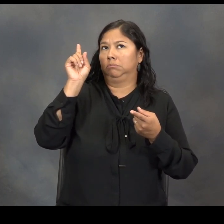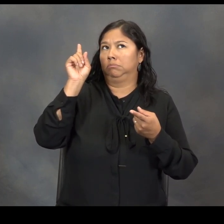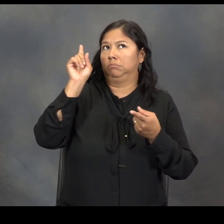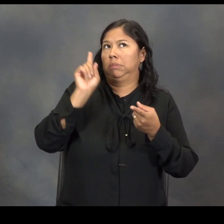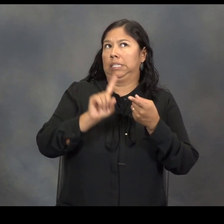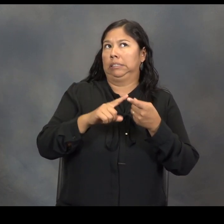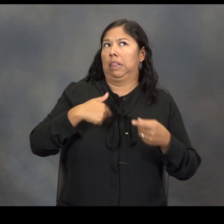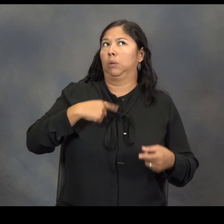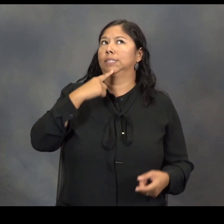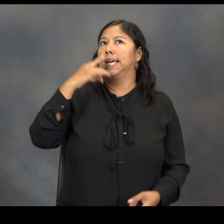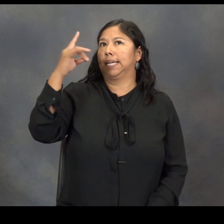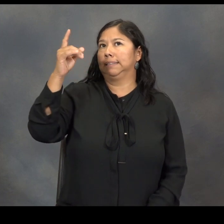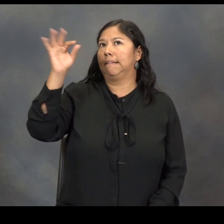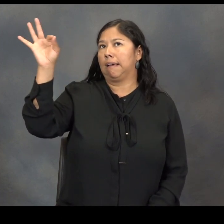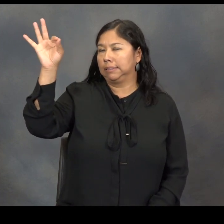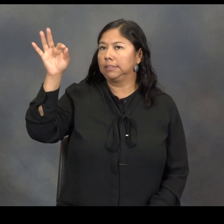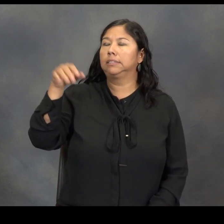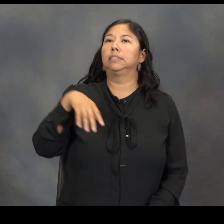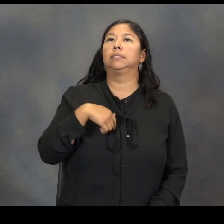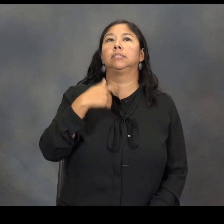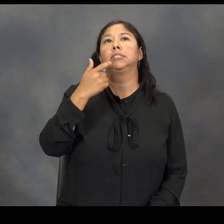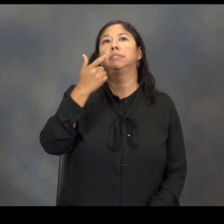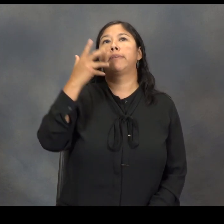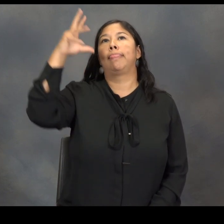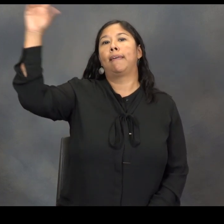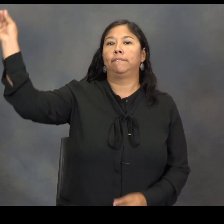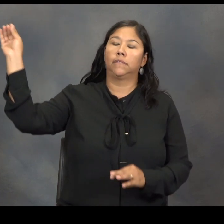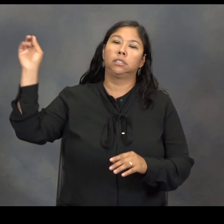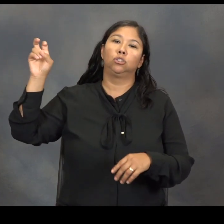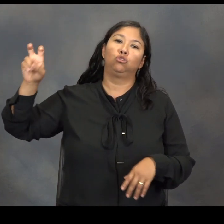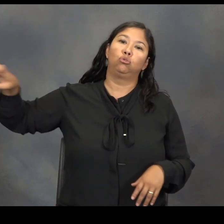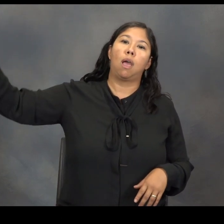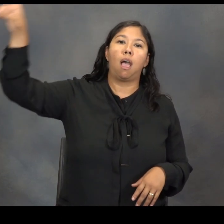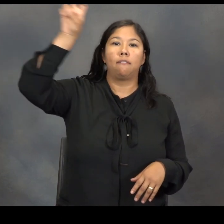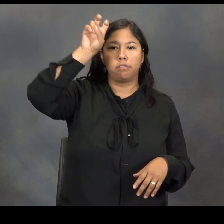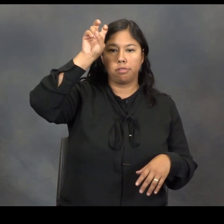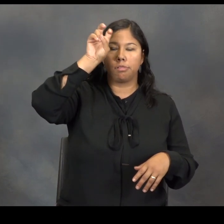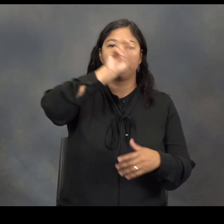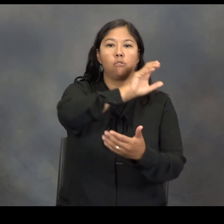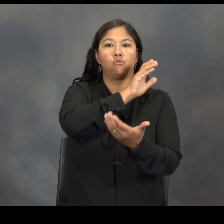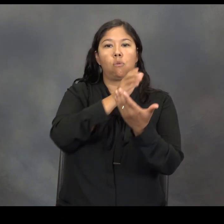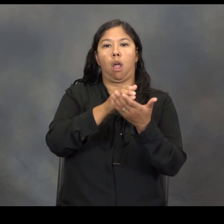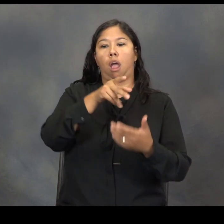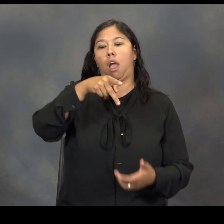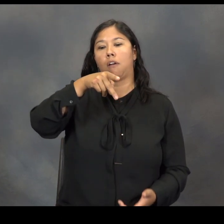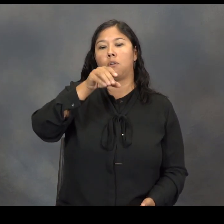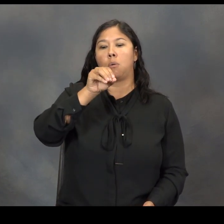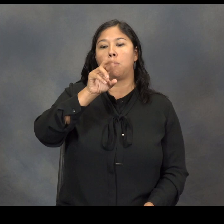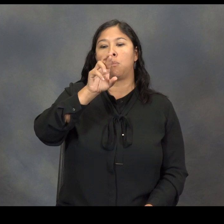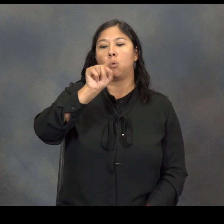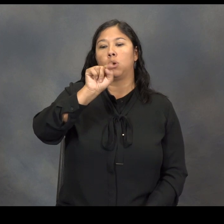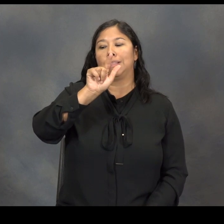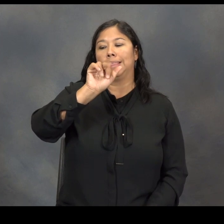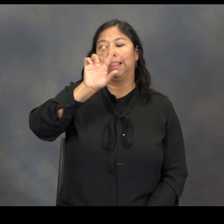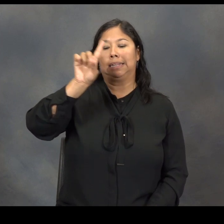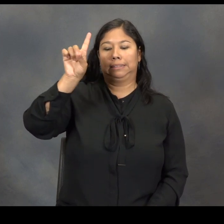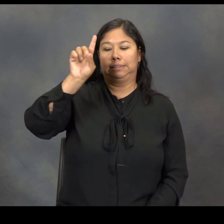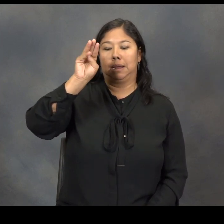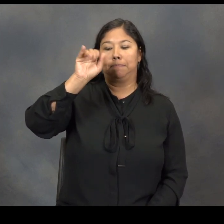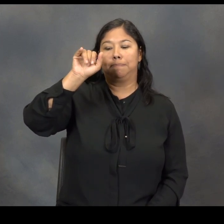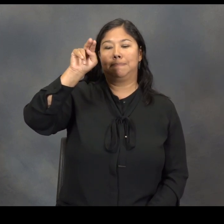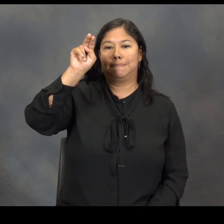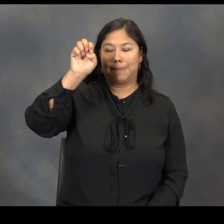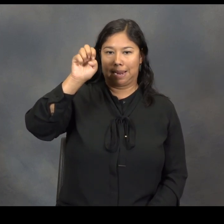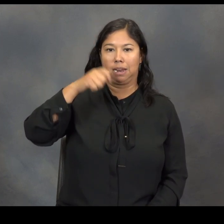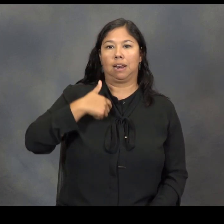left, started doing some traveling, ended up in Portland, Maine, graduated from the University of Maine Augusta in Mental Health and